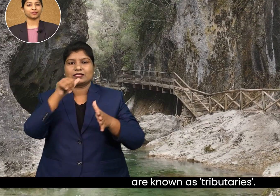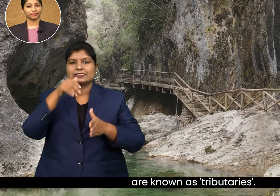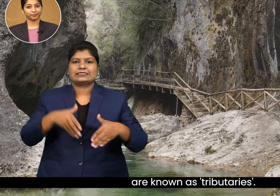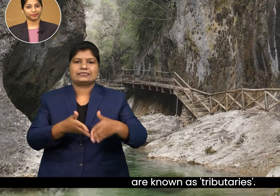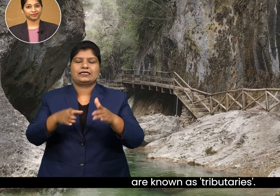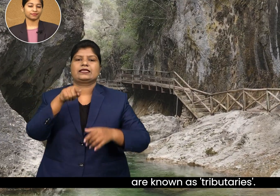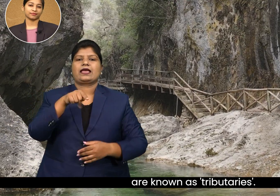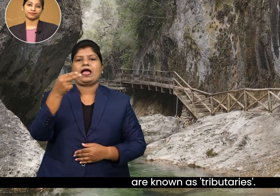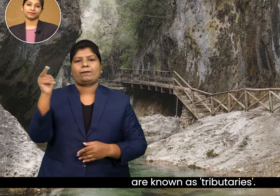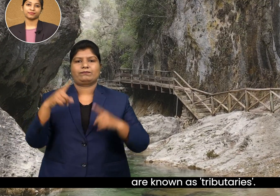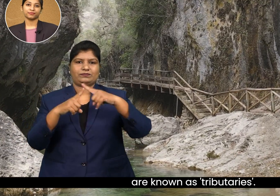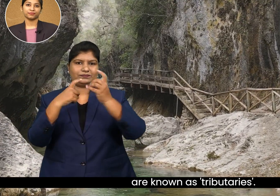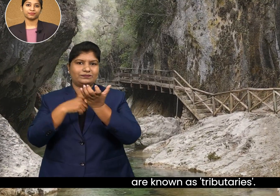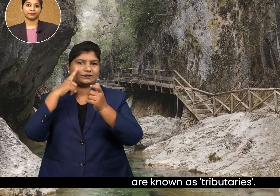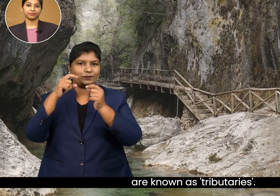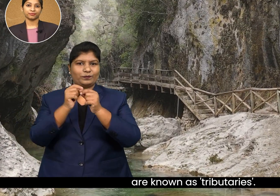tributaries.